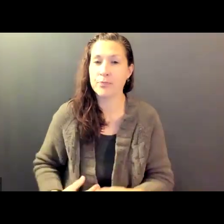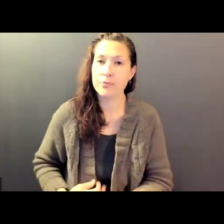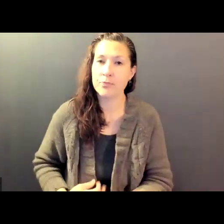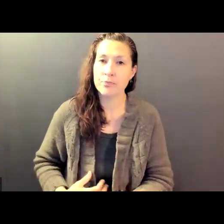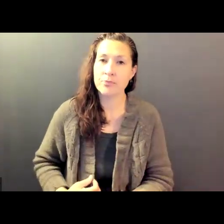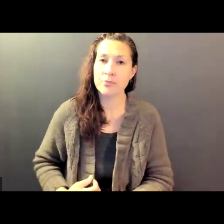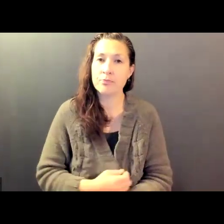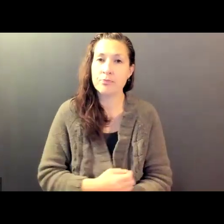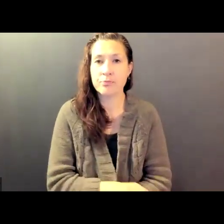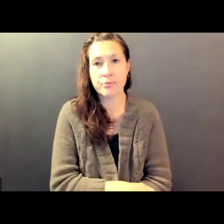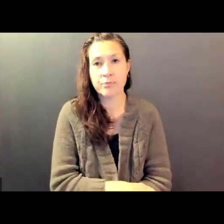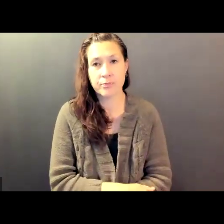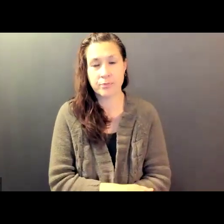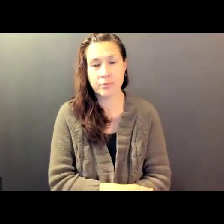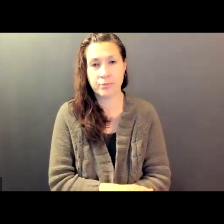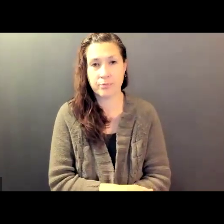Okay.